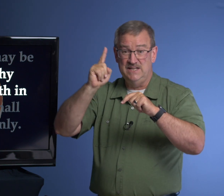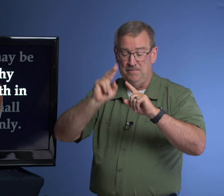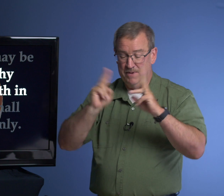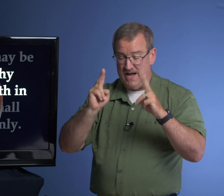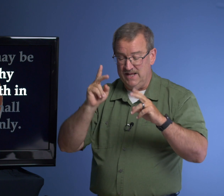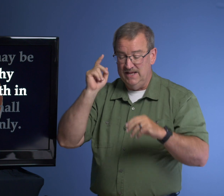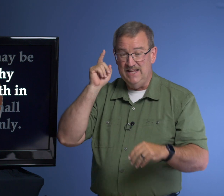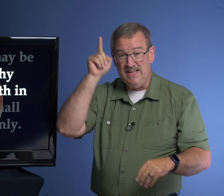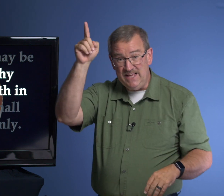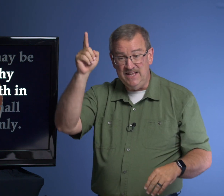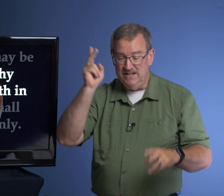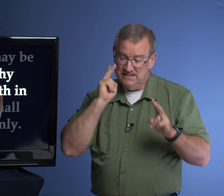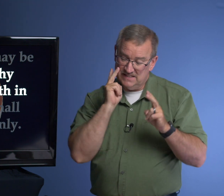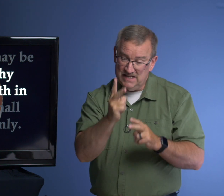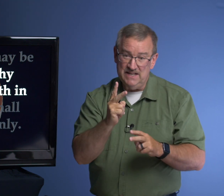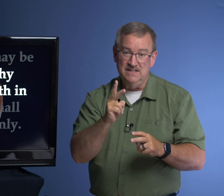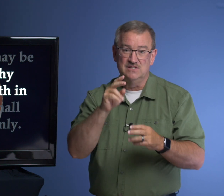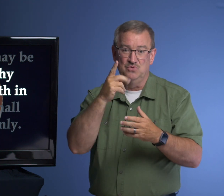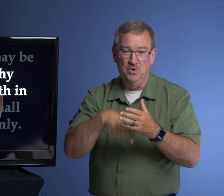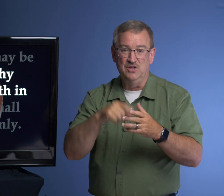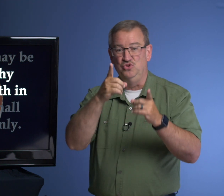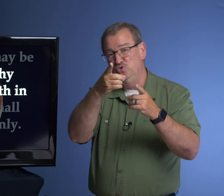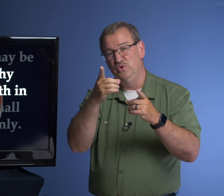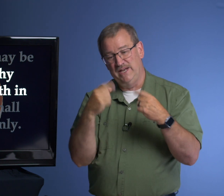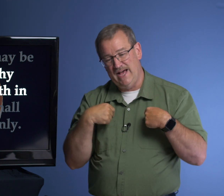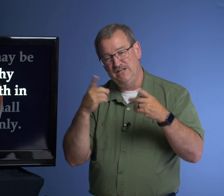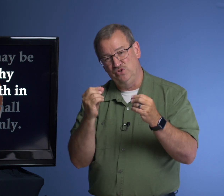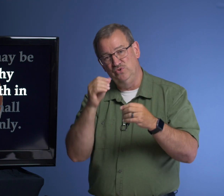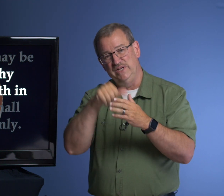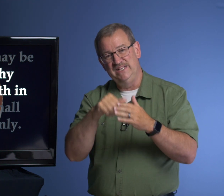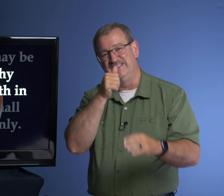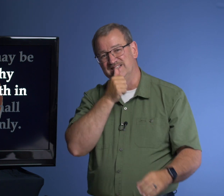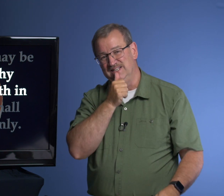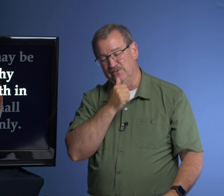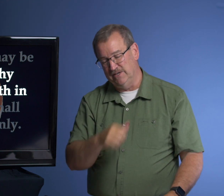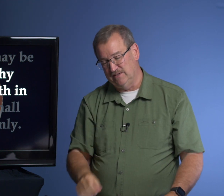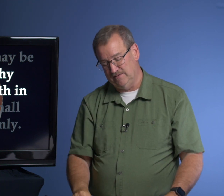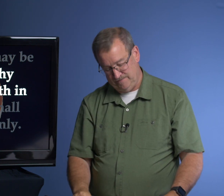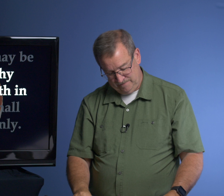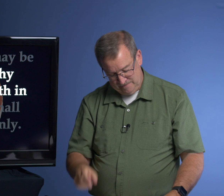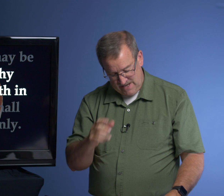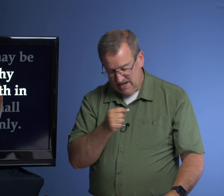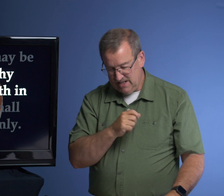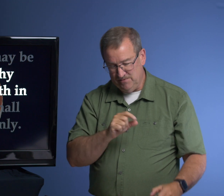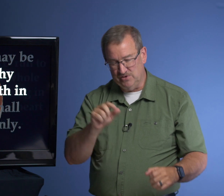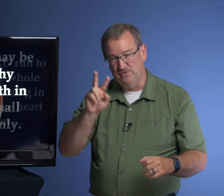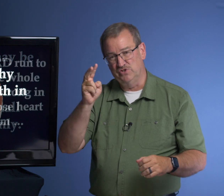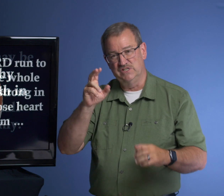him, but he sees what you and I do in secret. I love there's a verse in